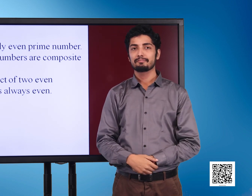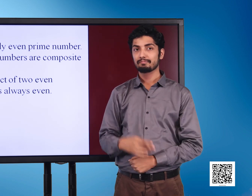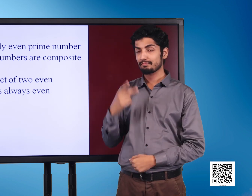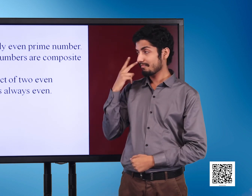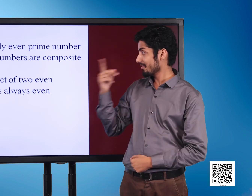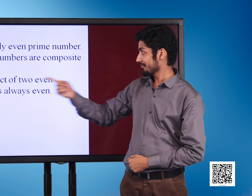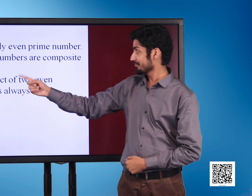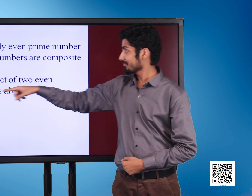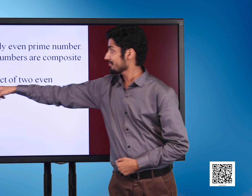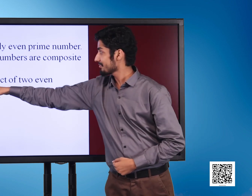J.